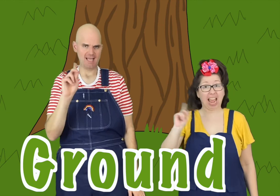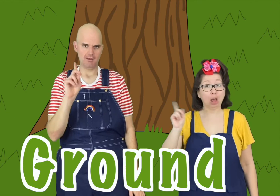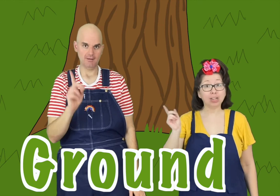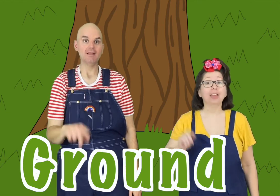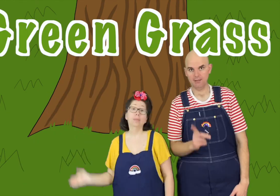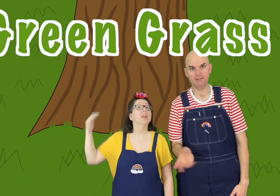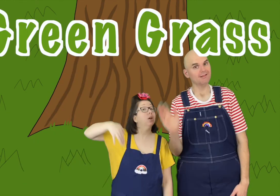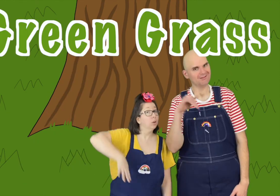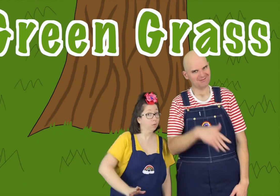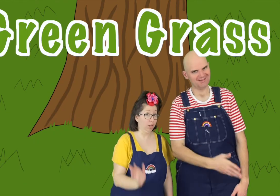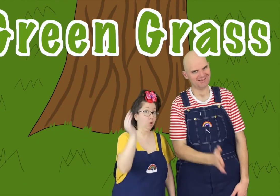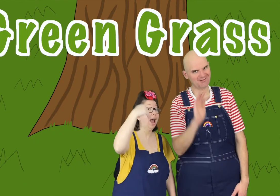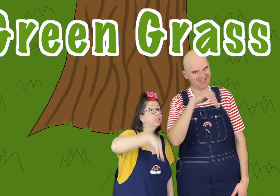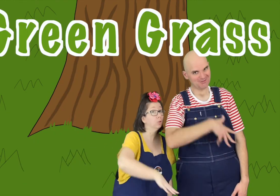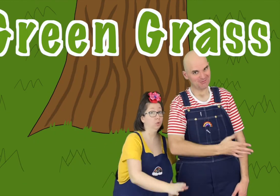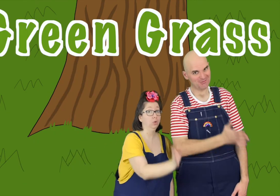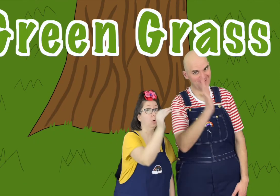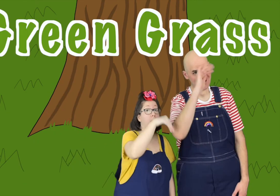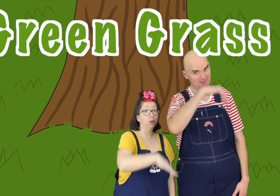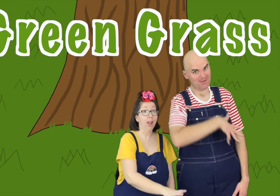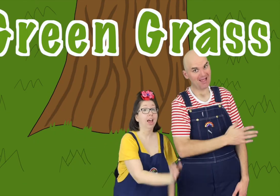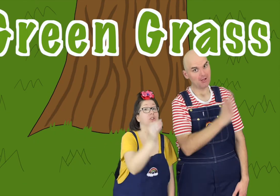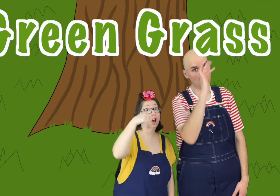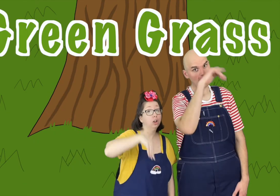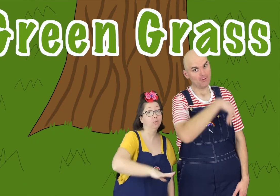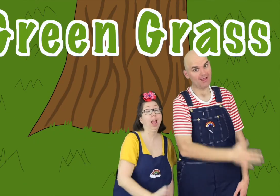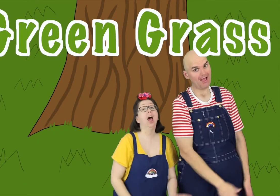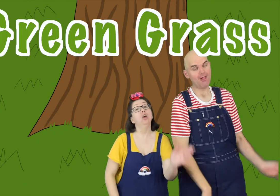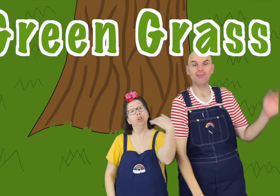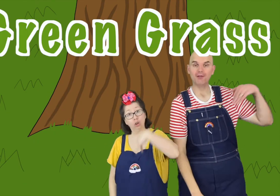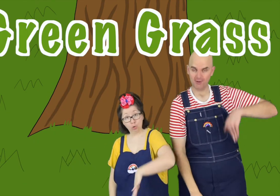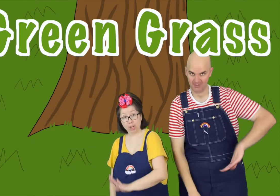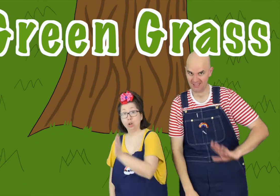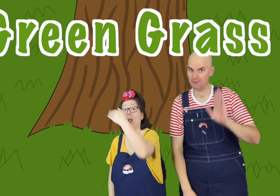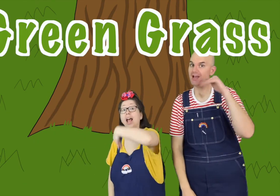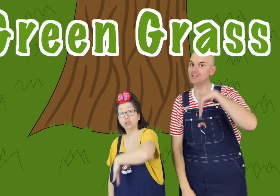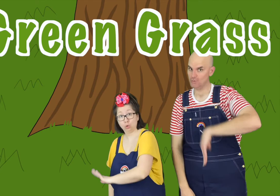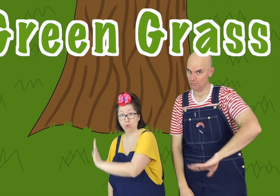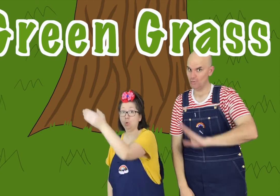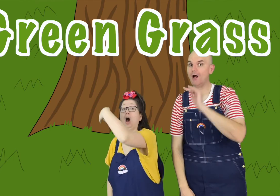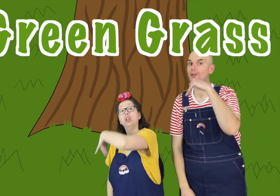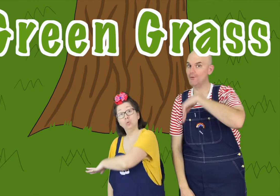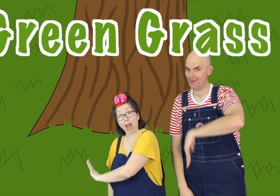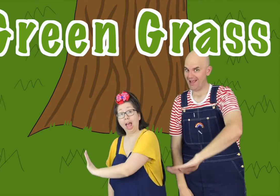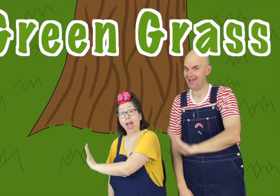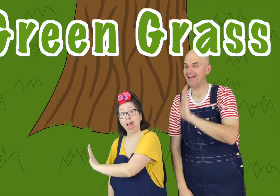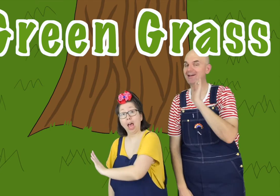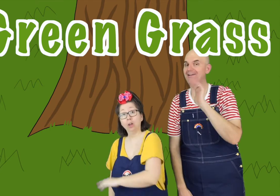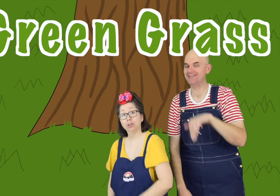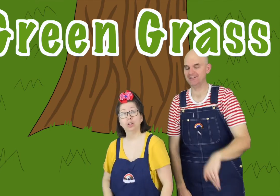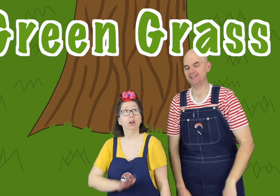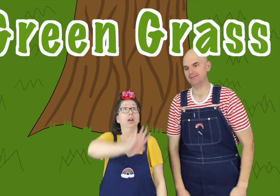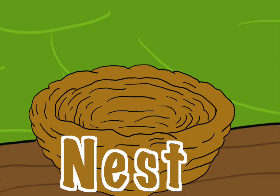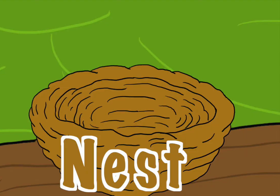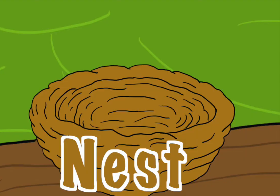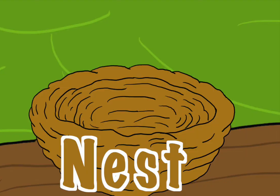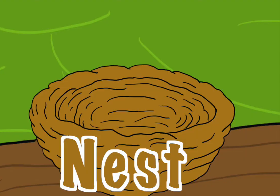a sound. And the green grass grew all around, all around. The green grass grew all around. And in